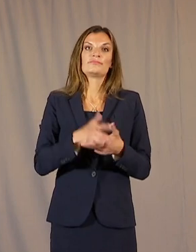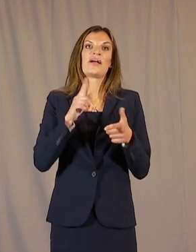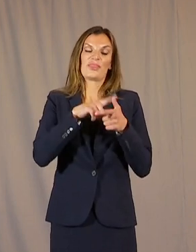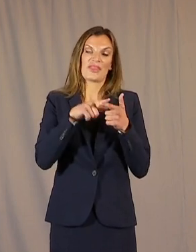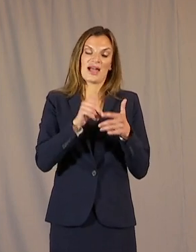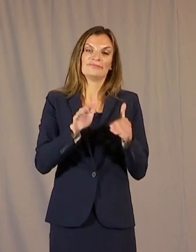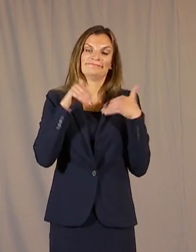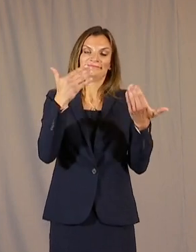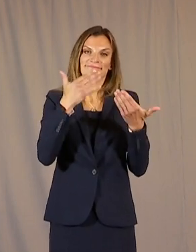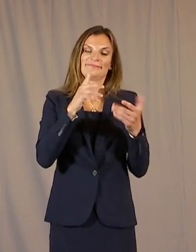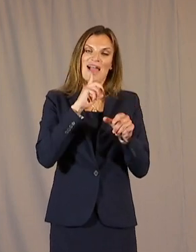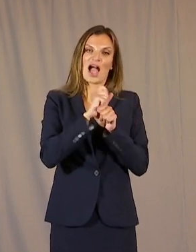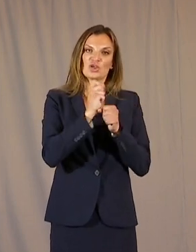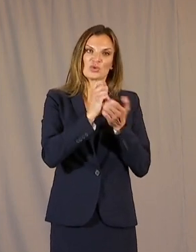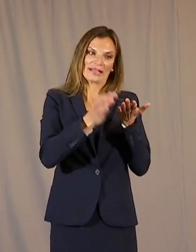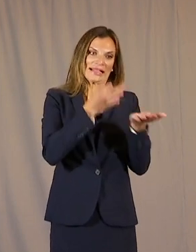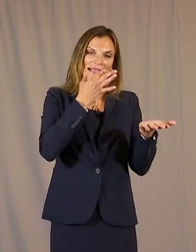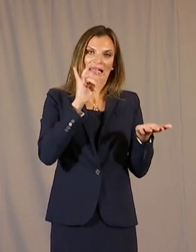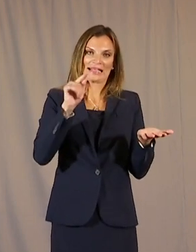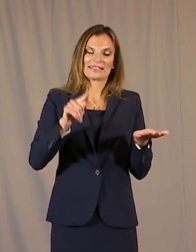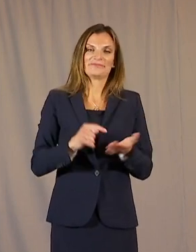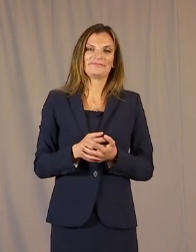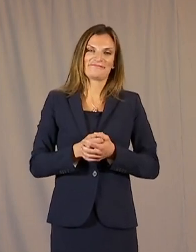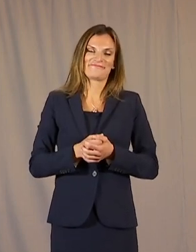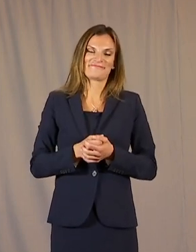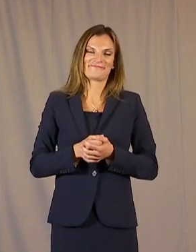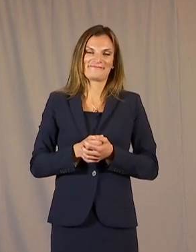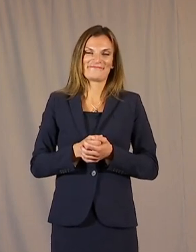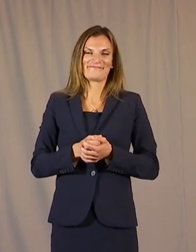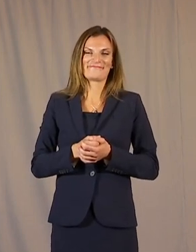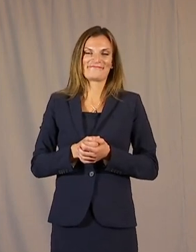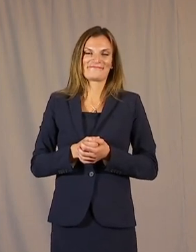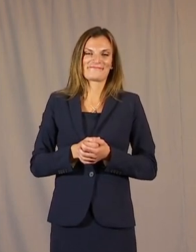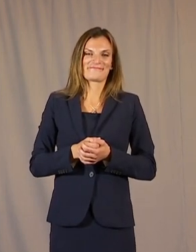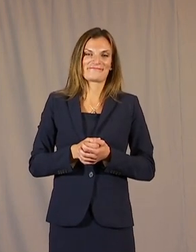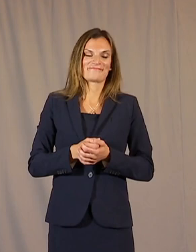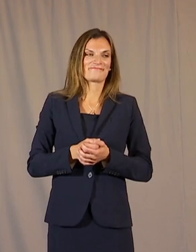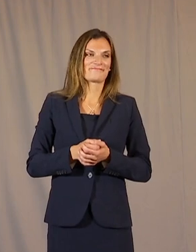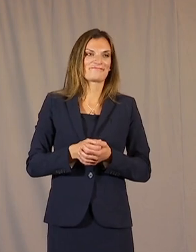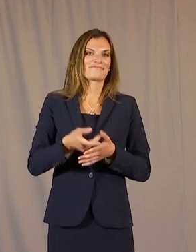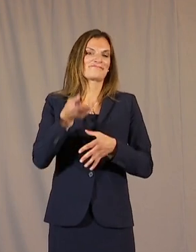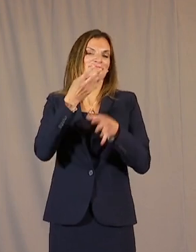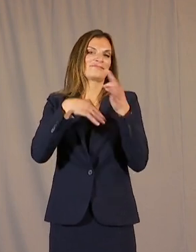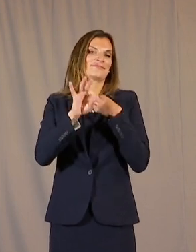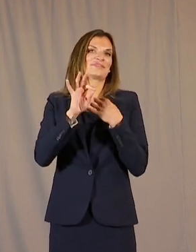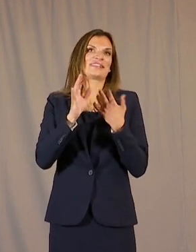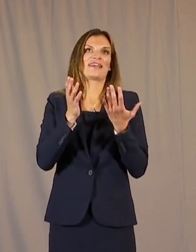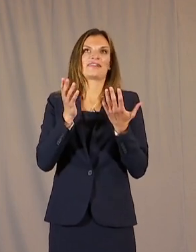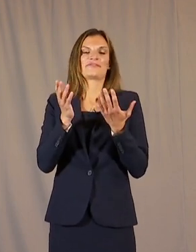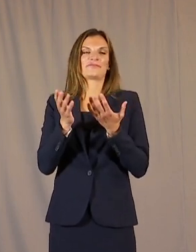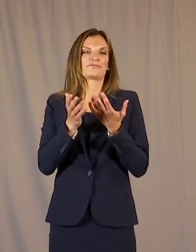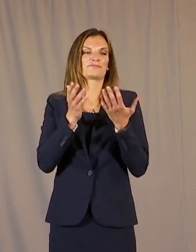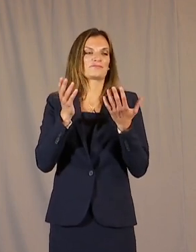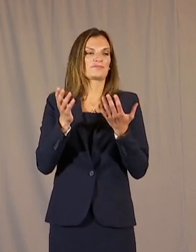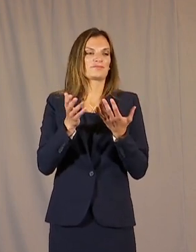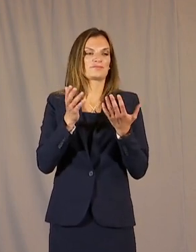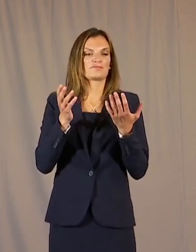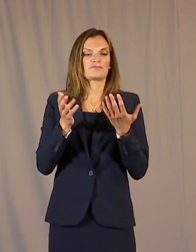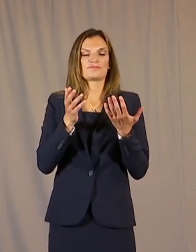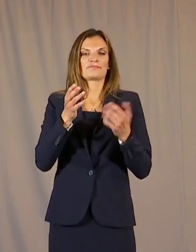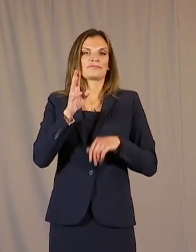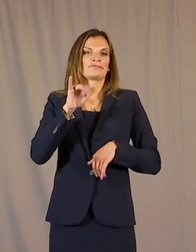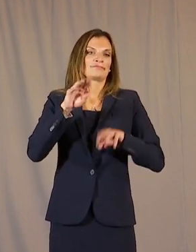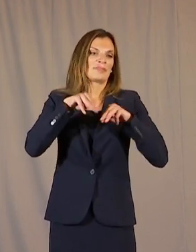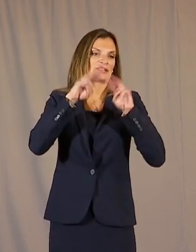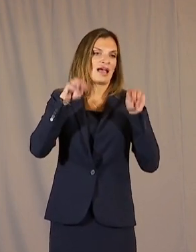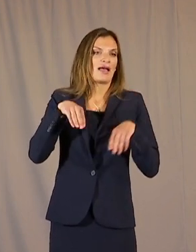food when it is available, rather than, you know, McDonald's